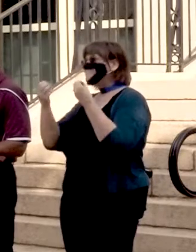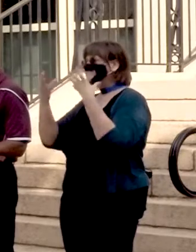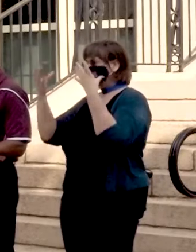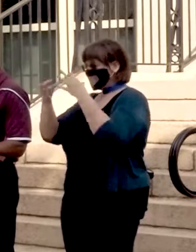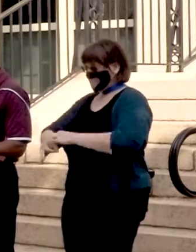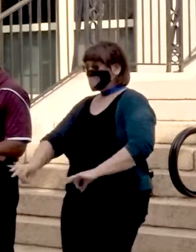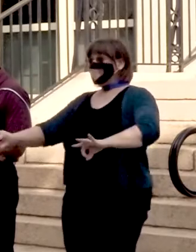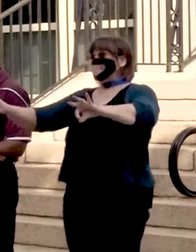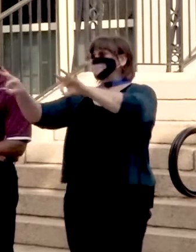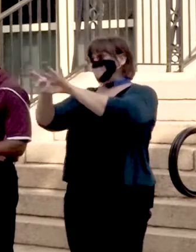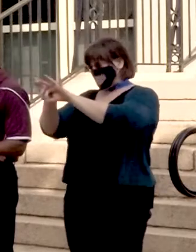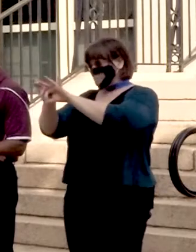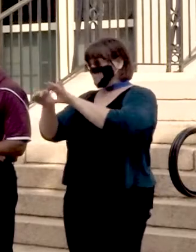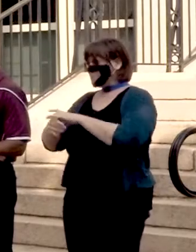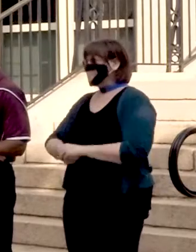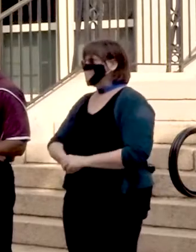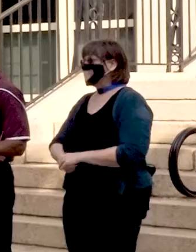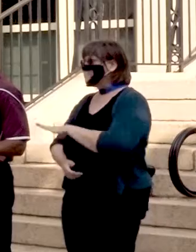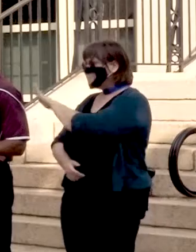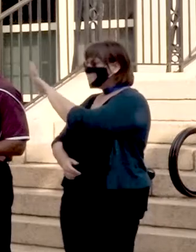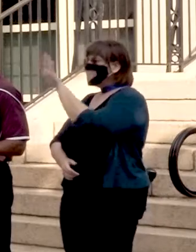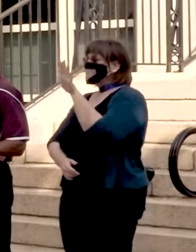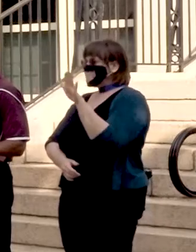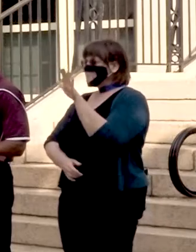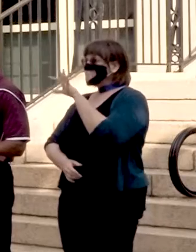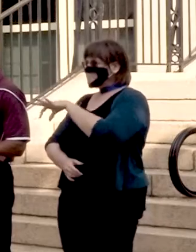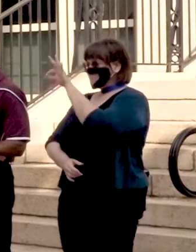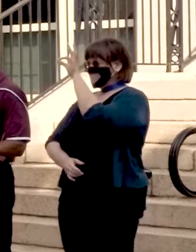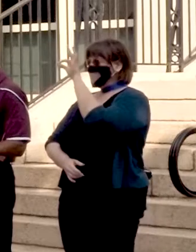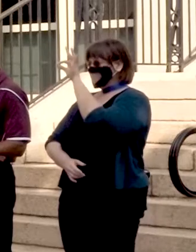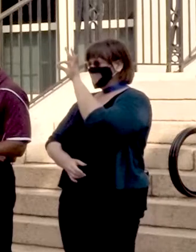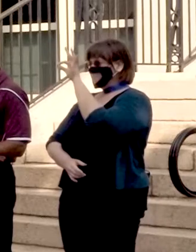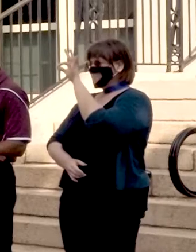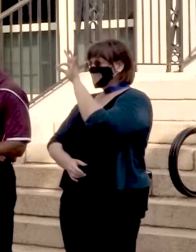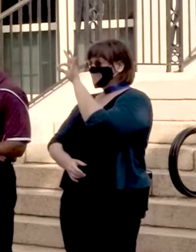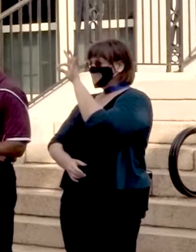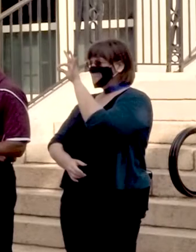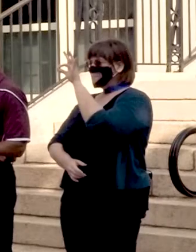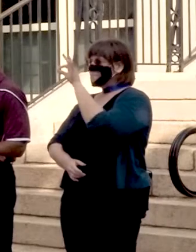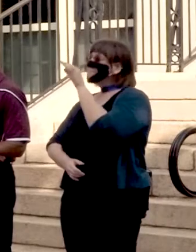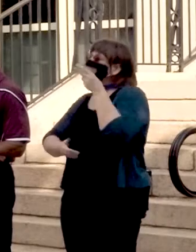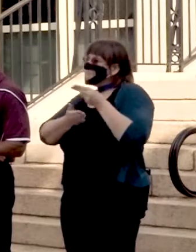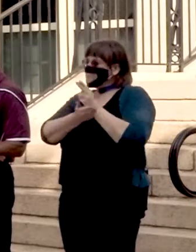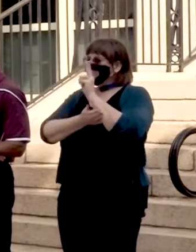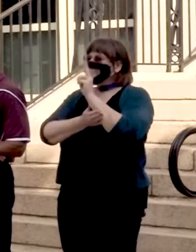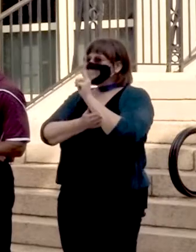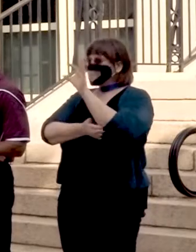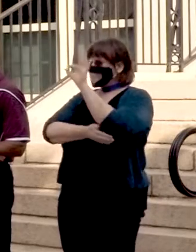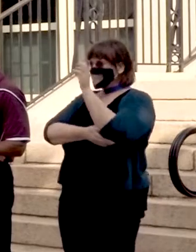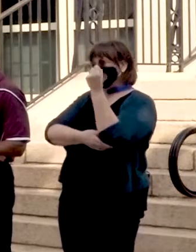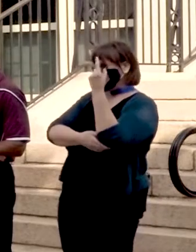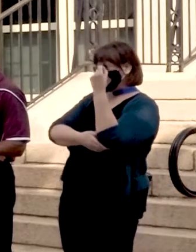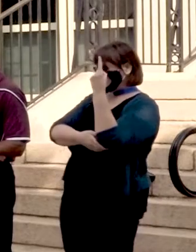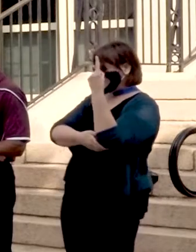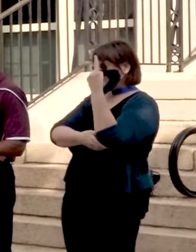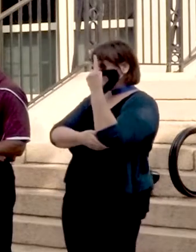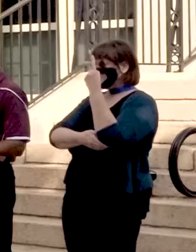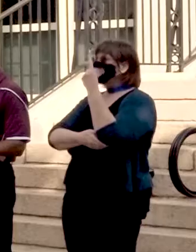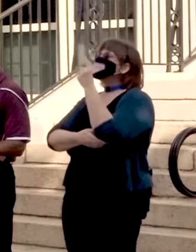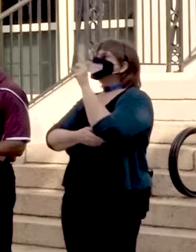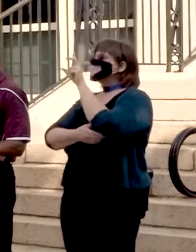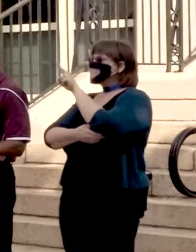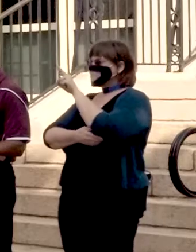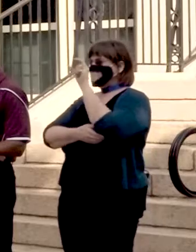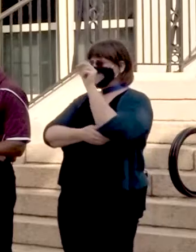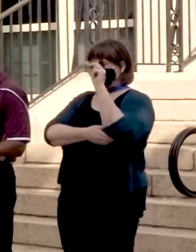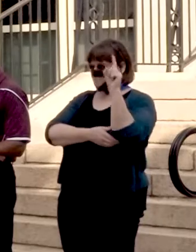more important. Your generation's choice, whether or not to commemorate September 11th,